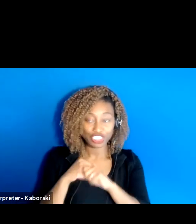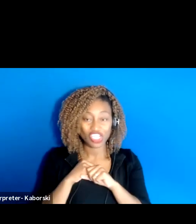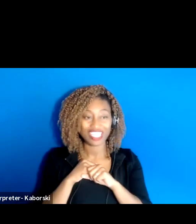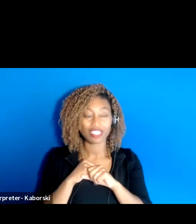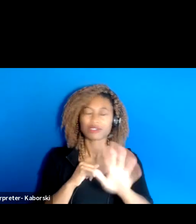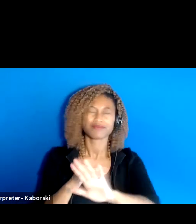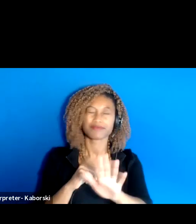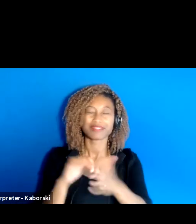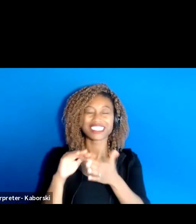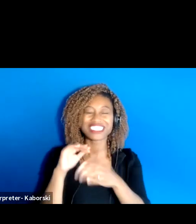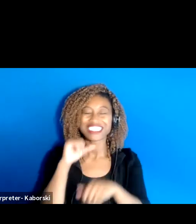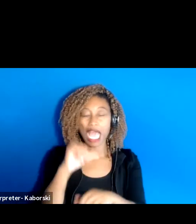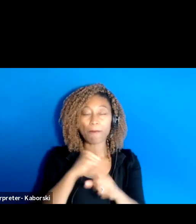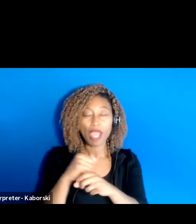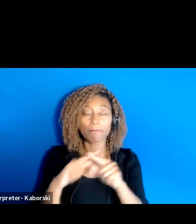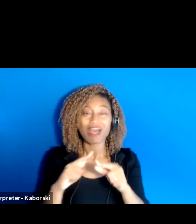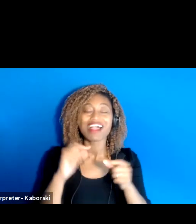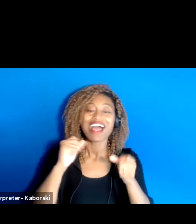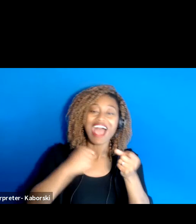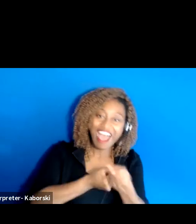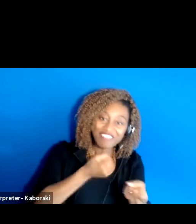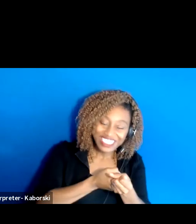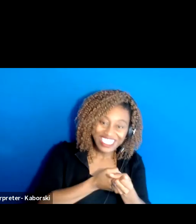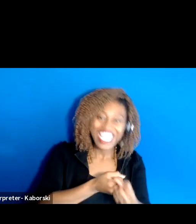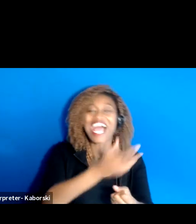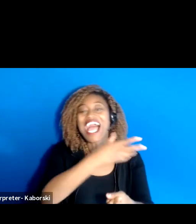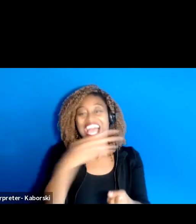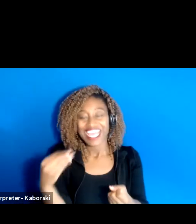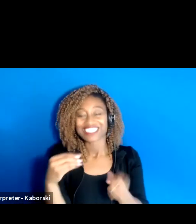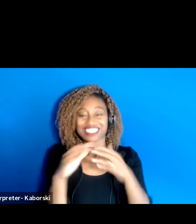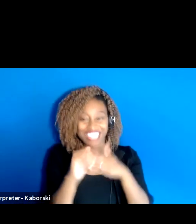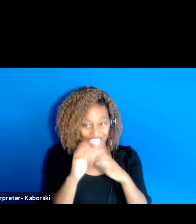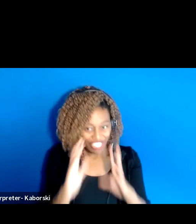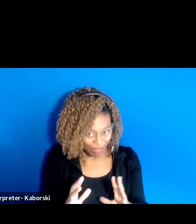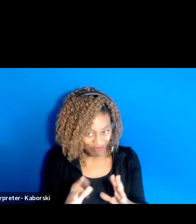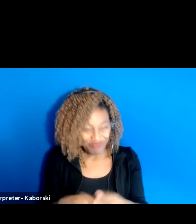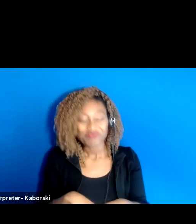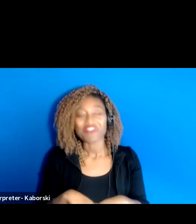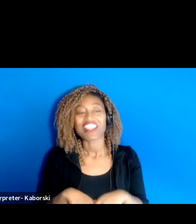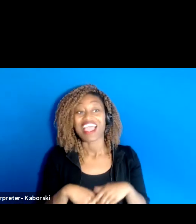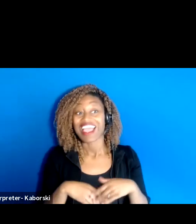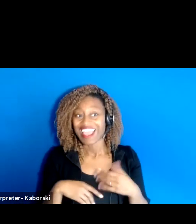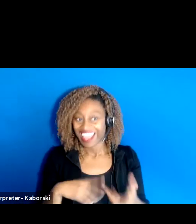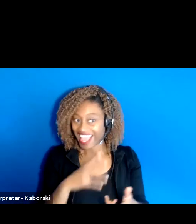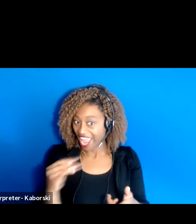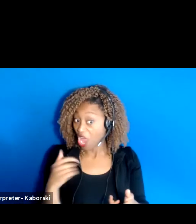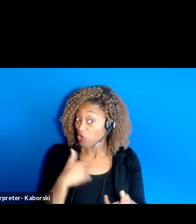not protection, I'm sorry, on advocacy and leadership. And we decided to go ahead